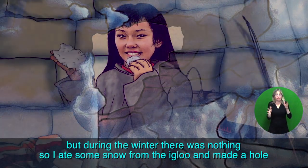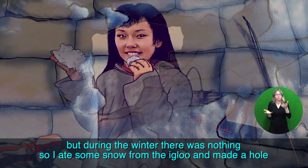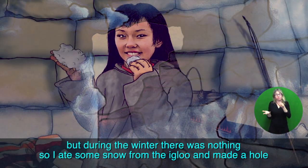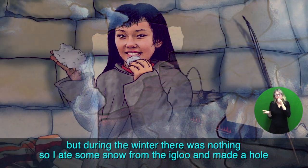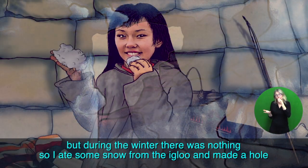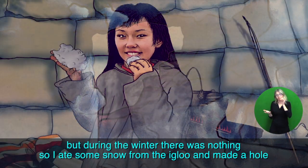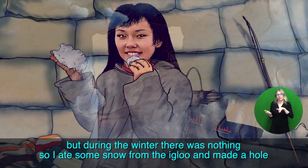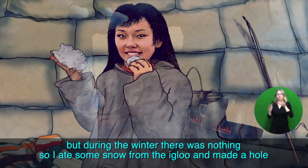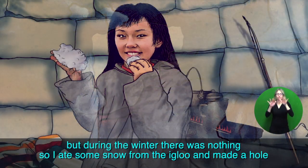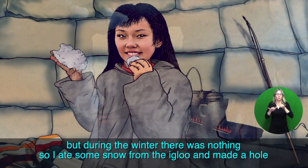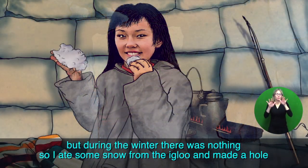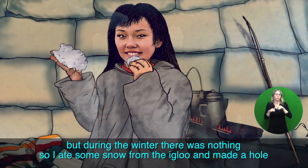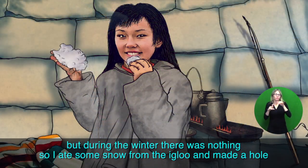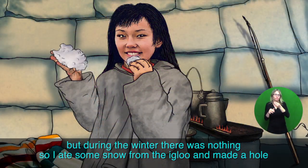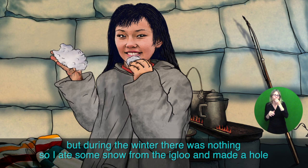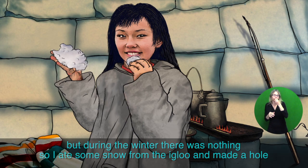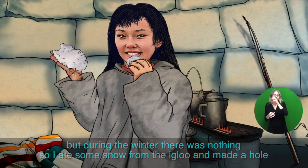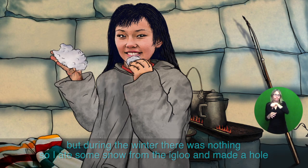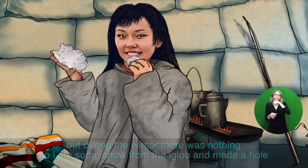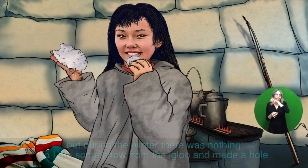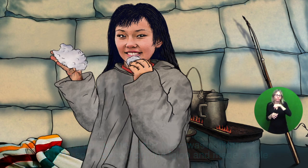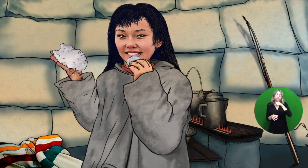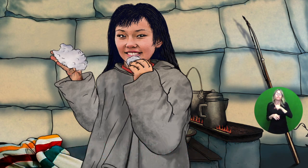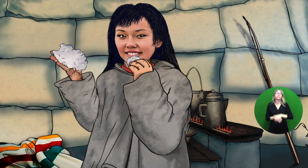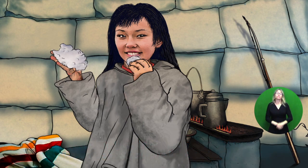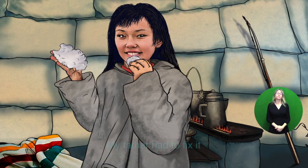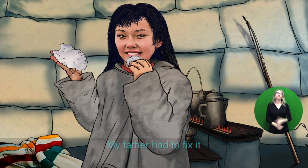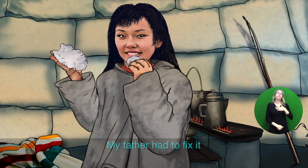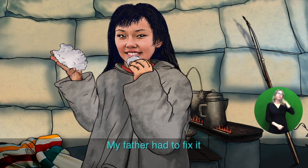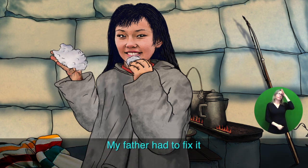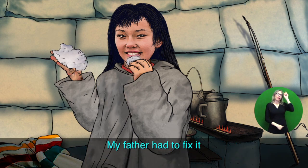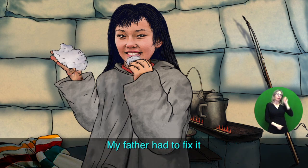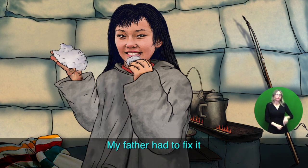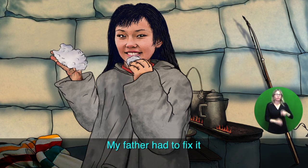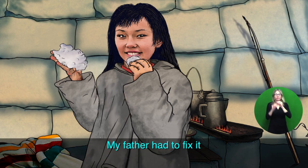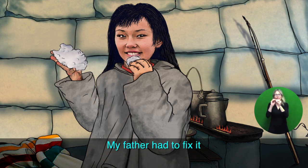hole. My father would fix it. Had to fix it up.